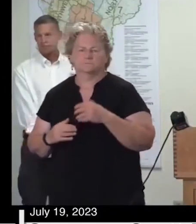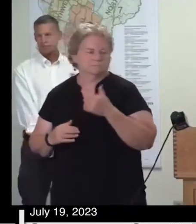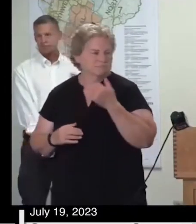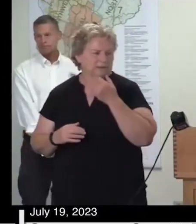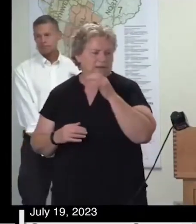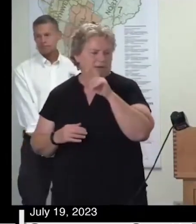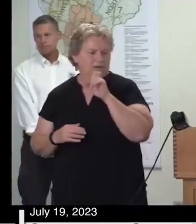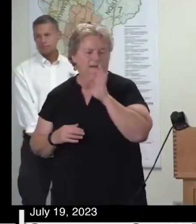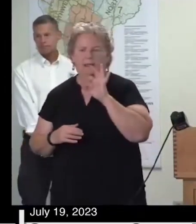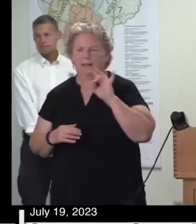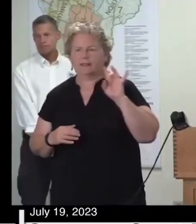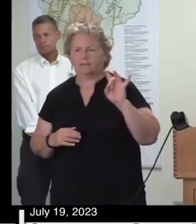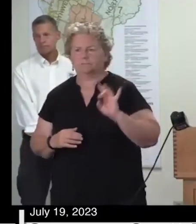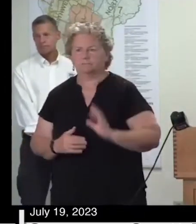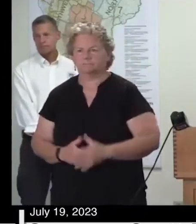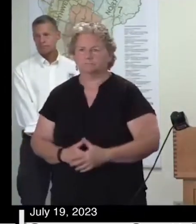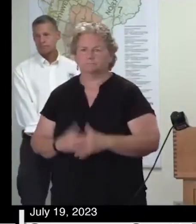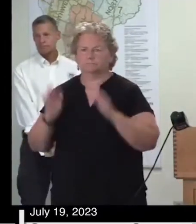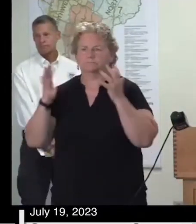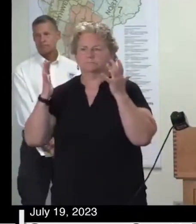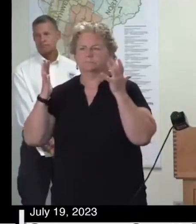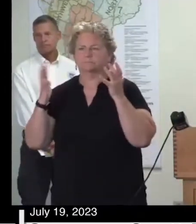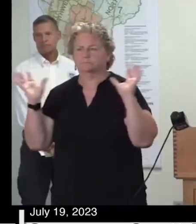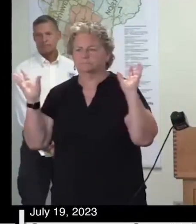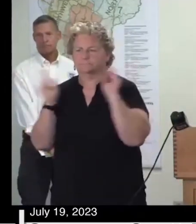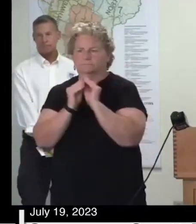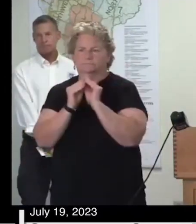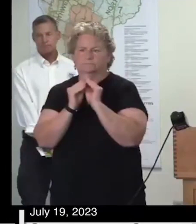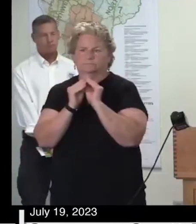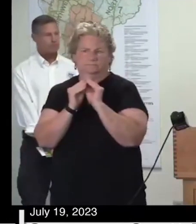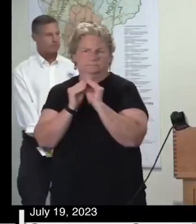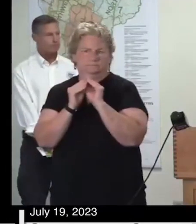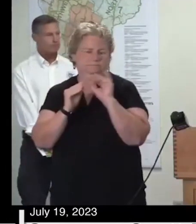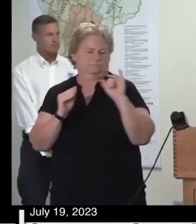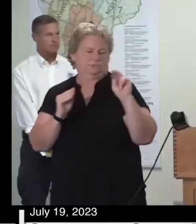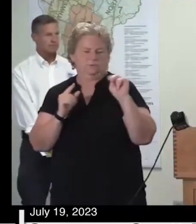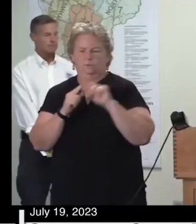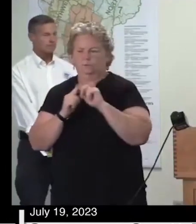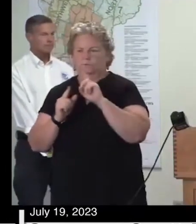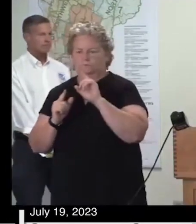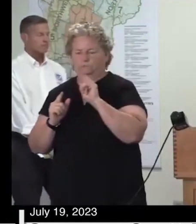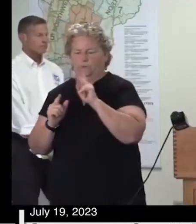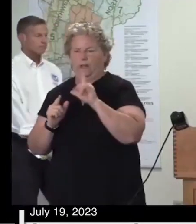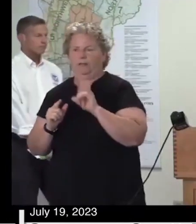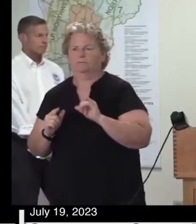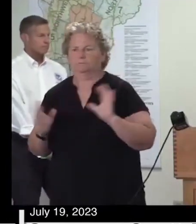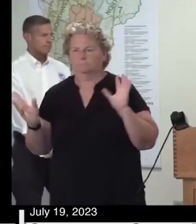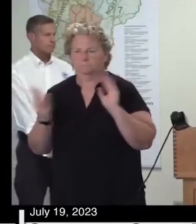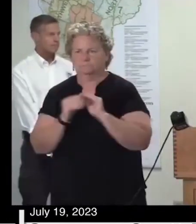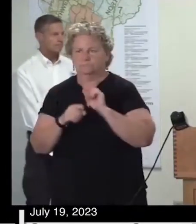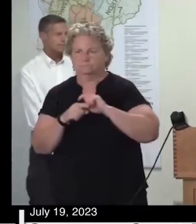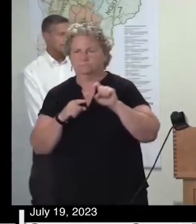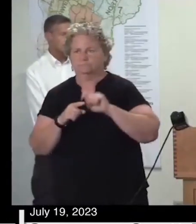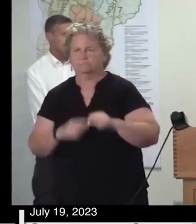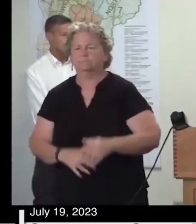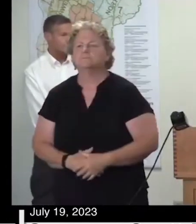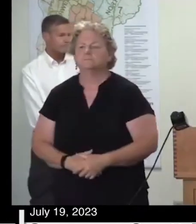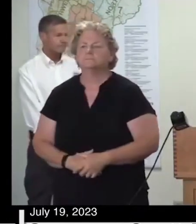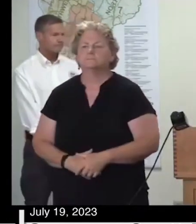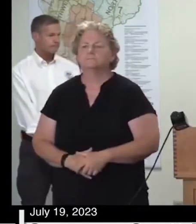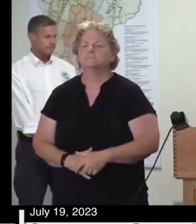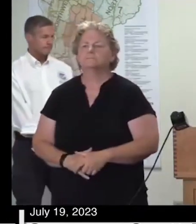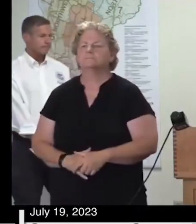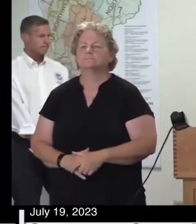up there, yesterday was at Northeast Kingdom Human Services. There's also Northwestern Counseling